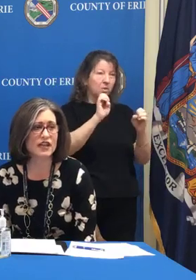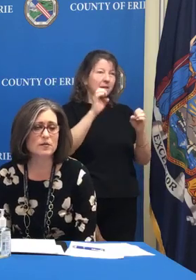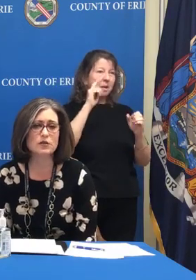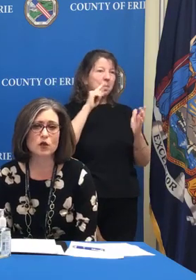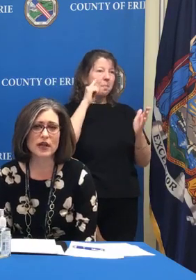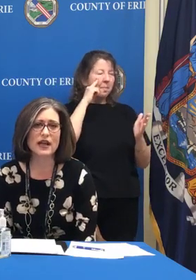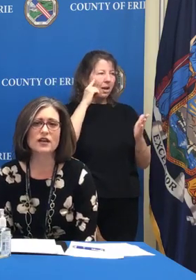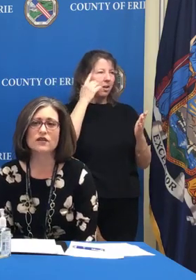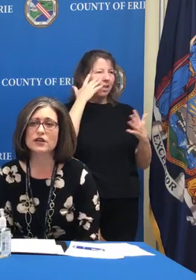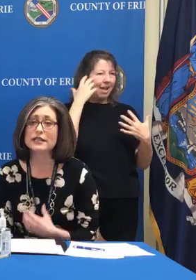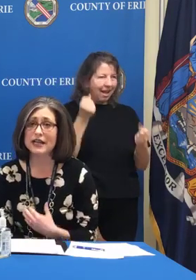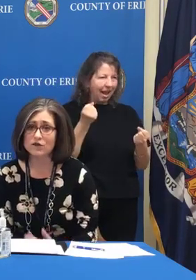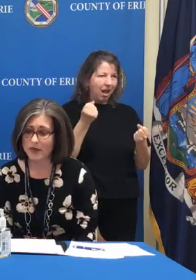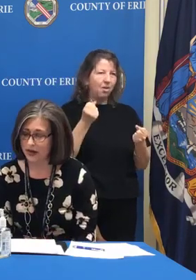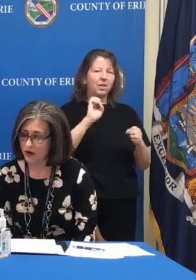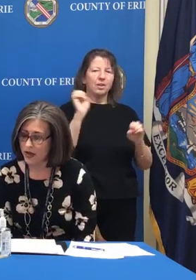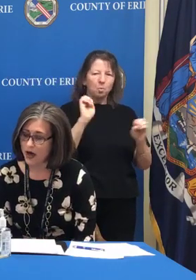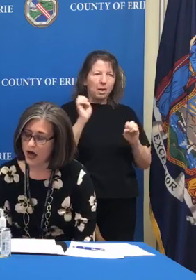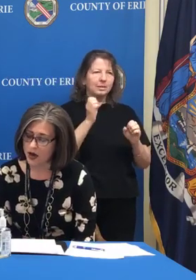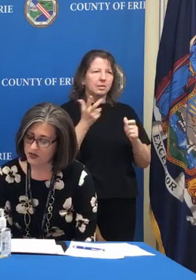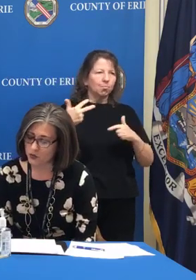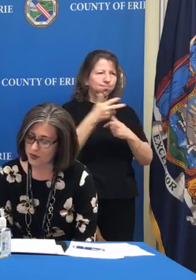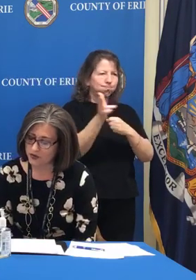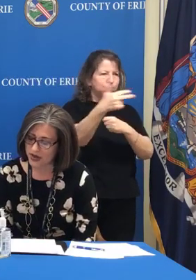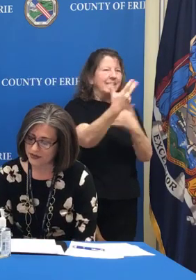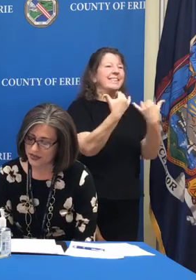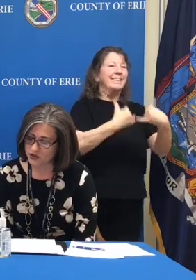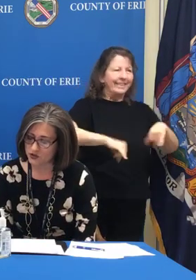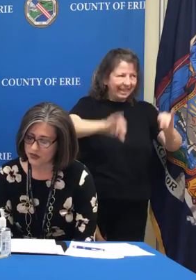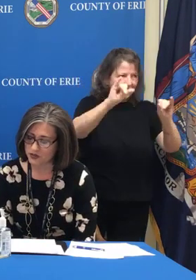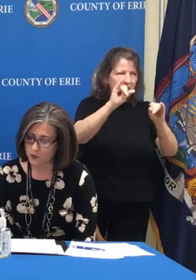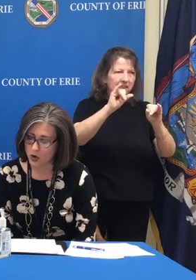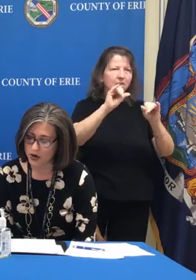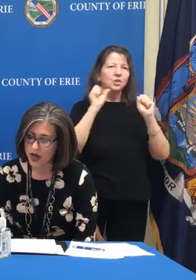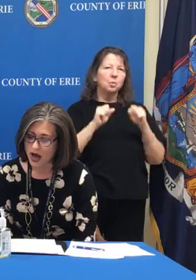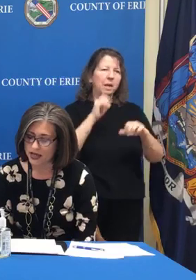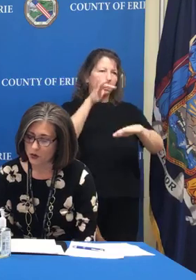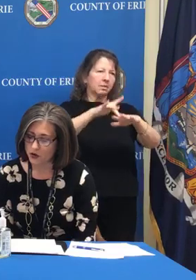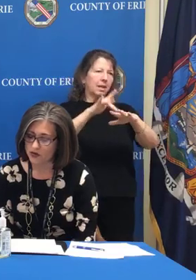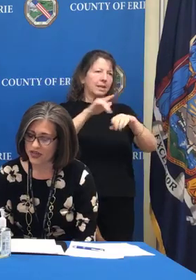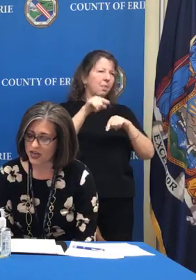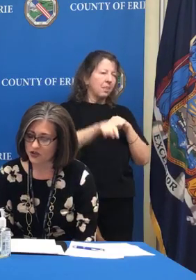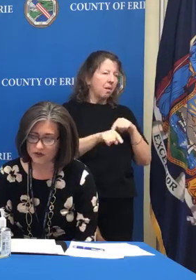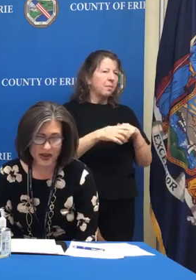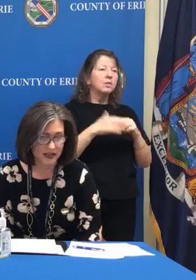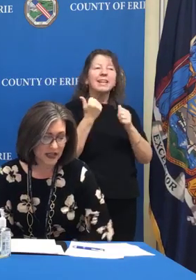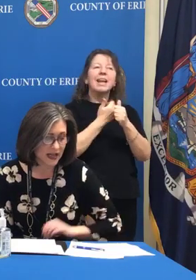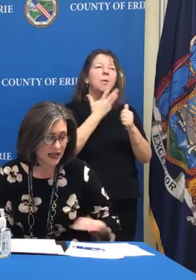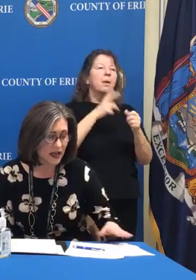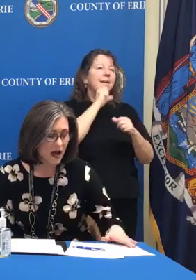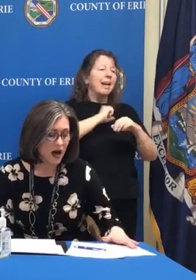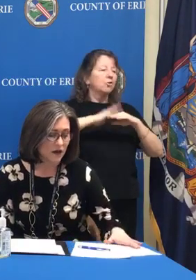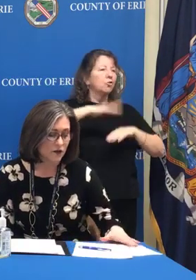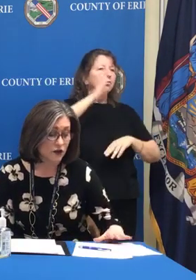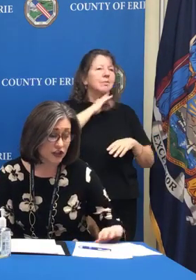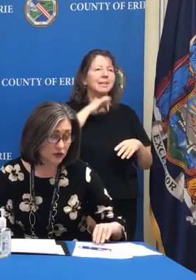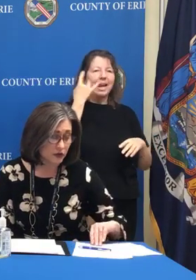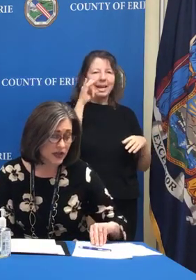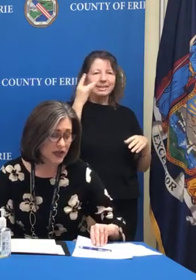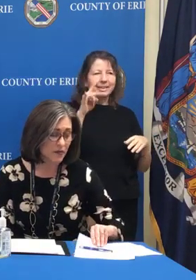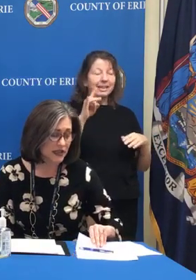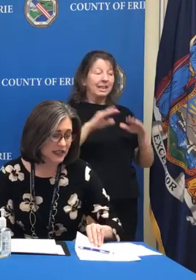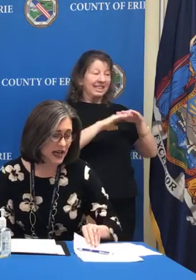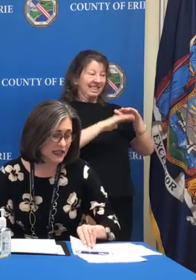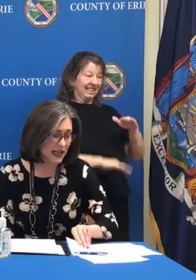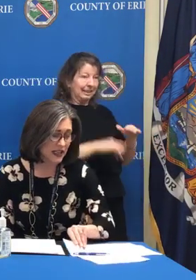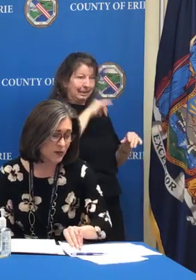mobile teams working in a very safe manner. So we provide that service for anyone over the age of 18. For